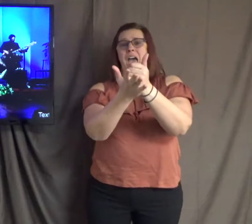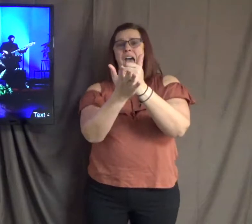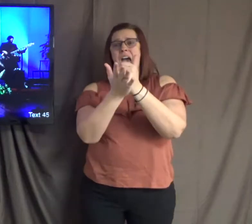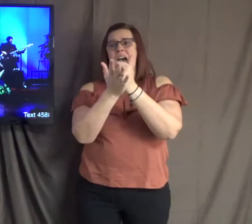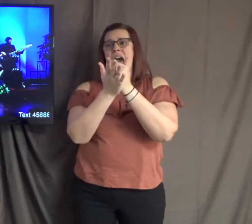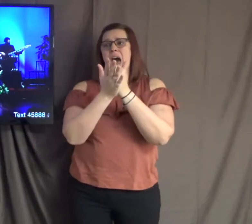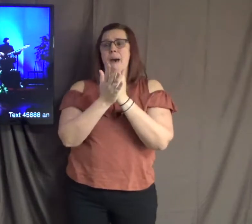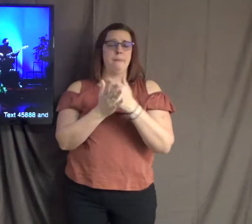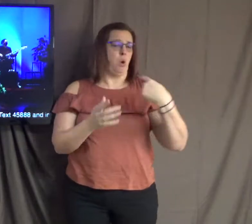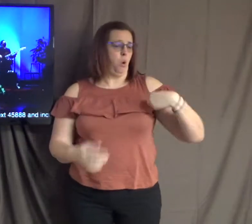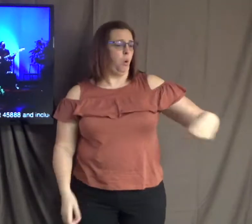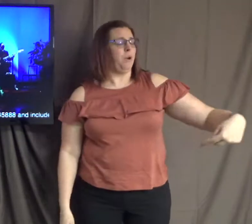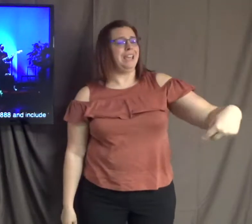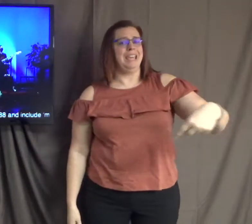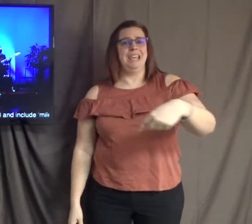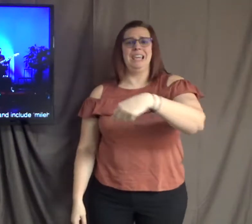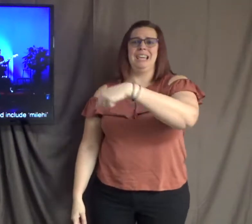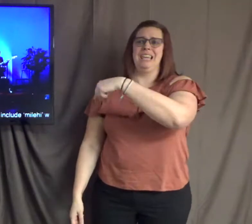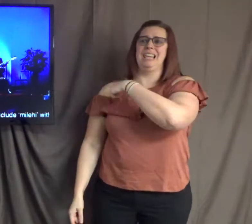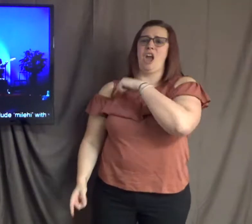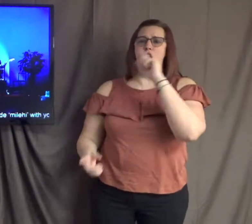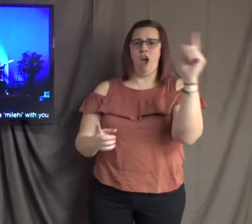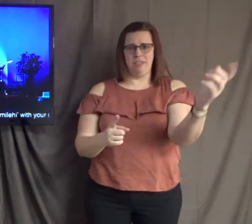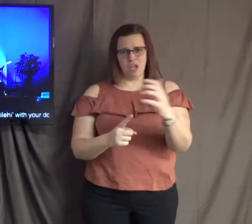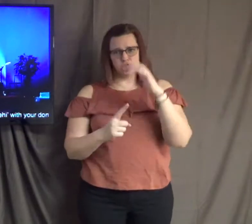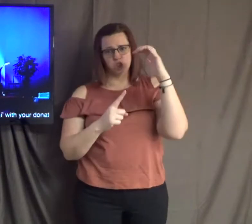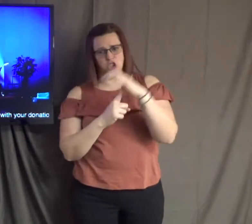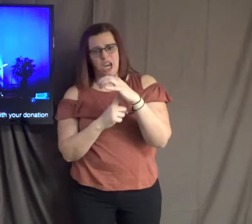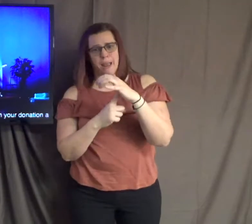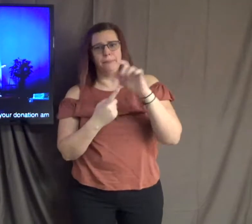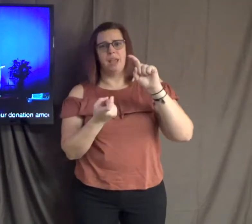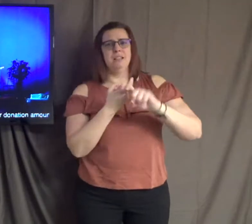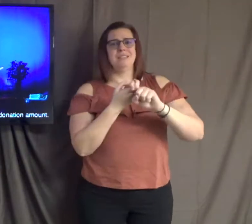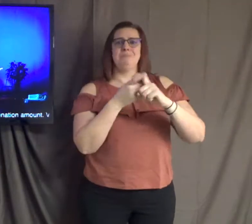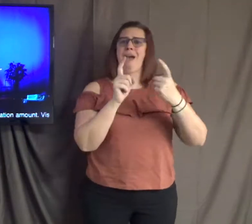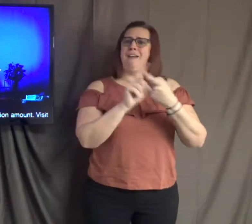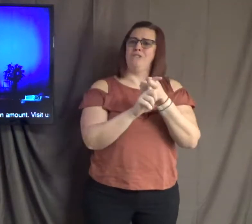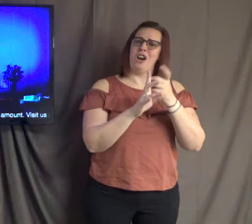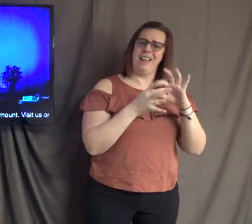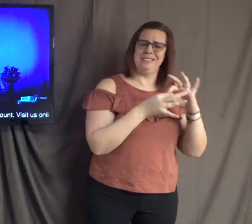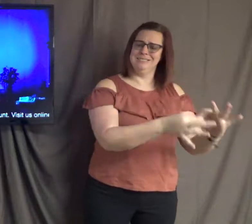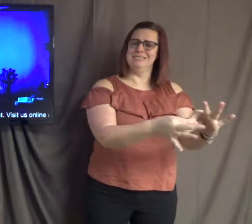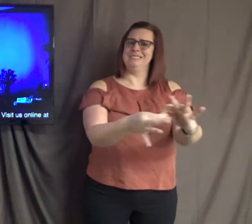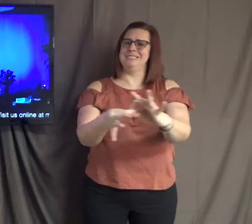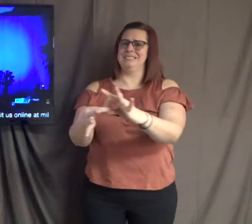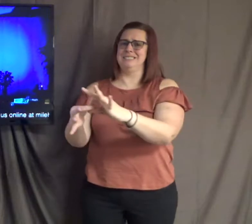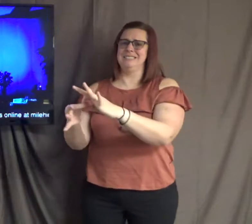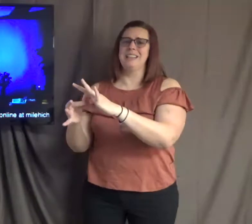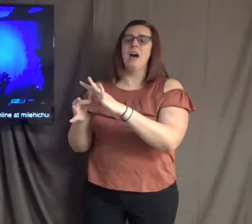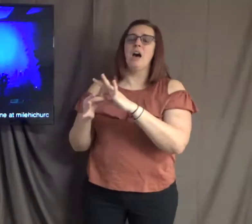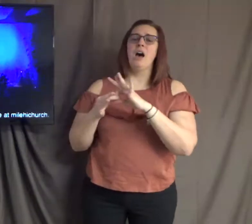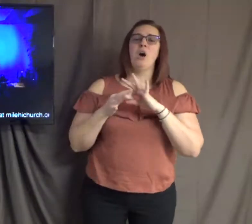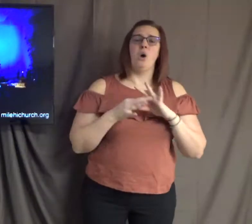We are the champions, my friends.